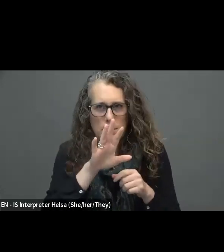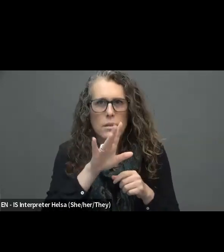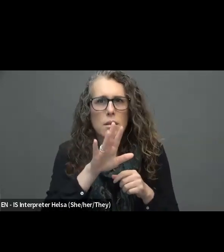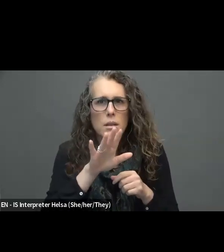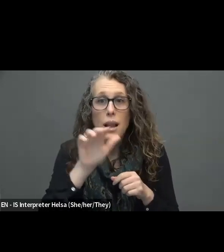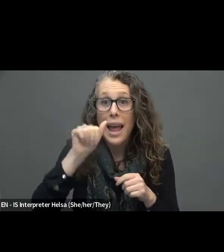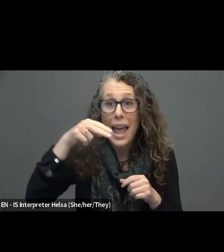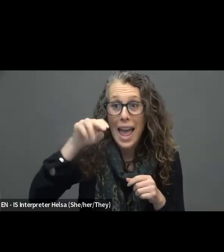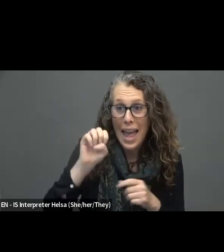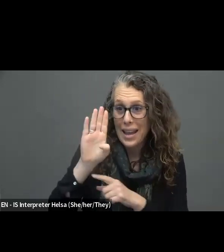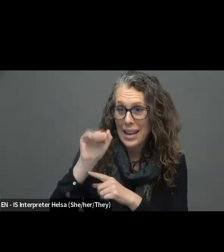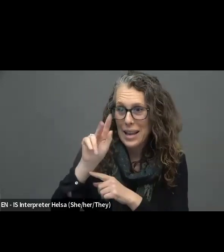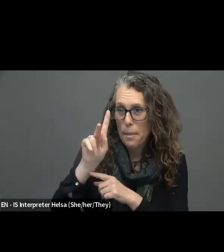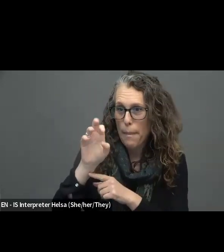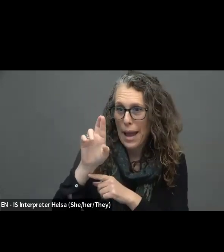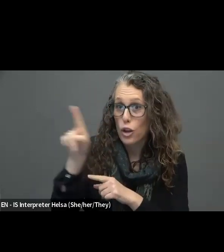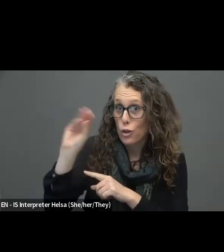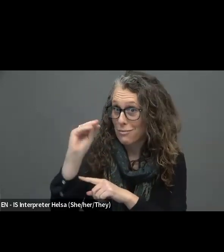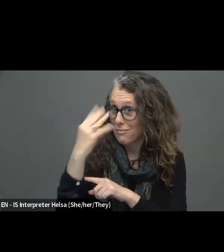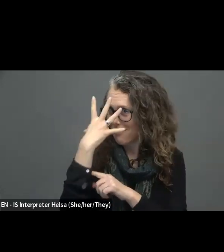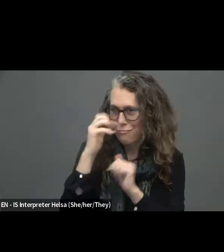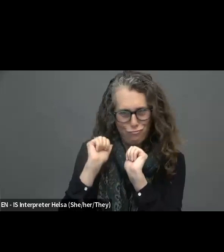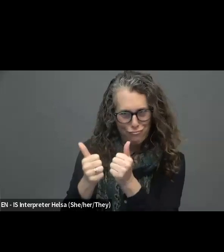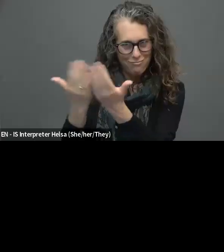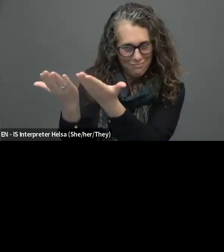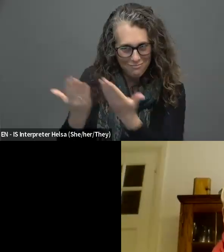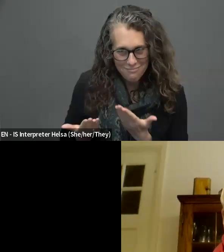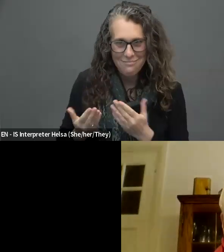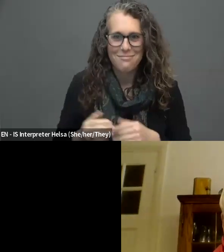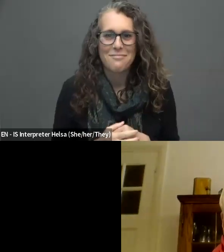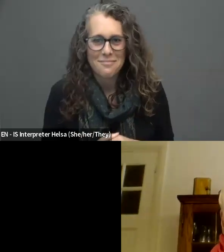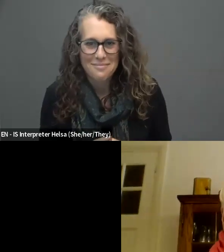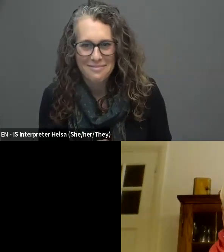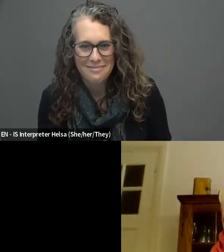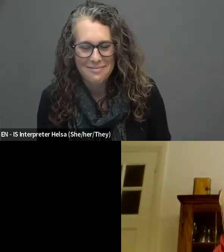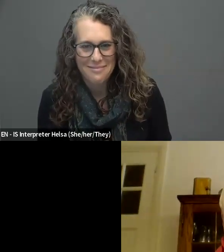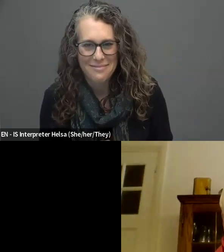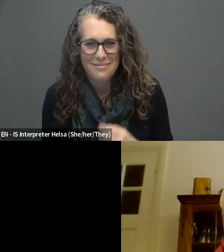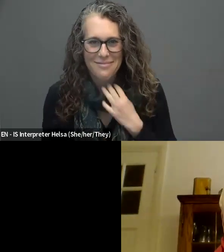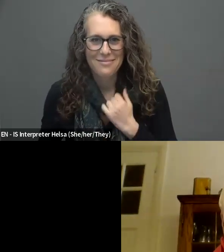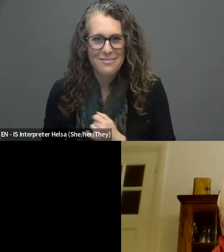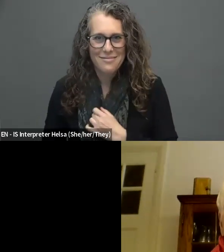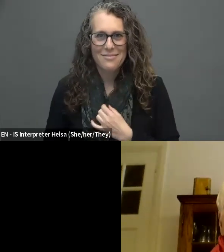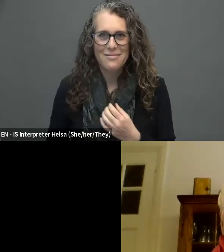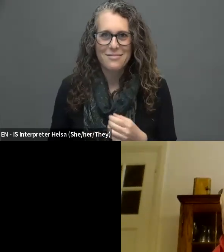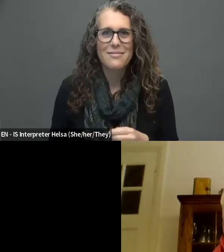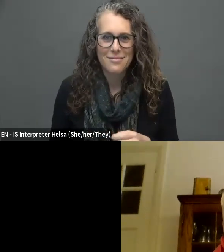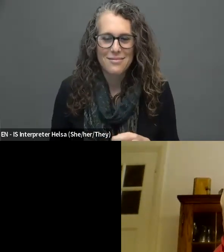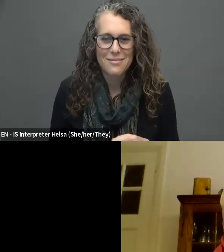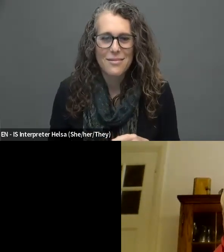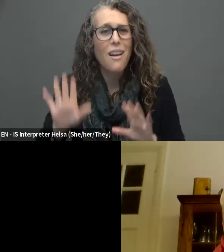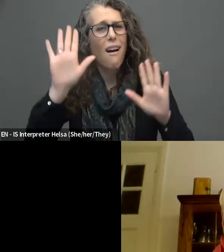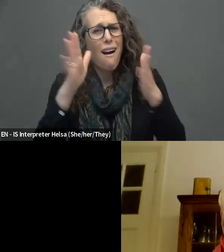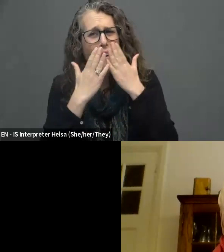And Baker, yeah, I see you turned your video on already. Please go ahead with your question. And also Tobias has a question. Thanks